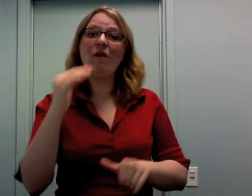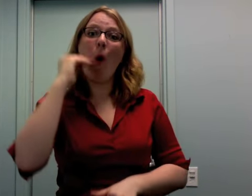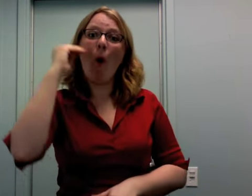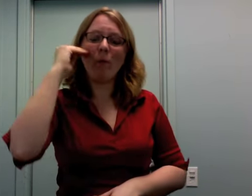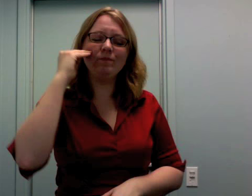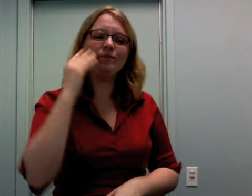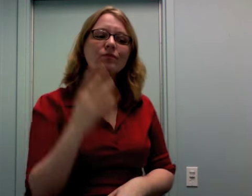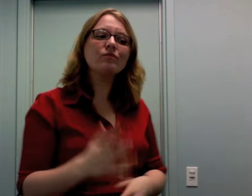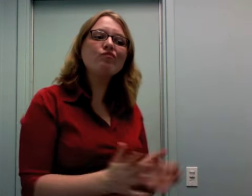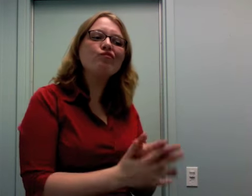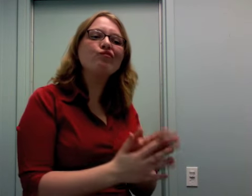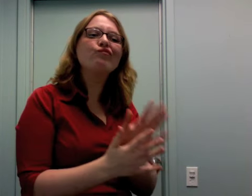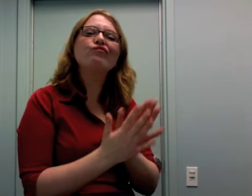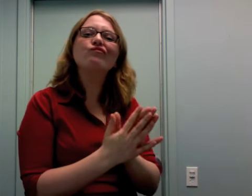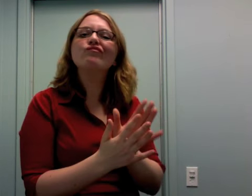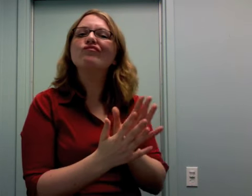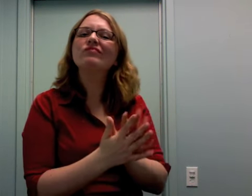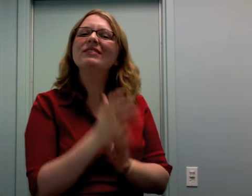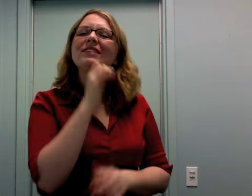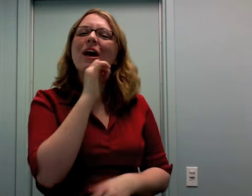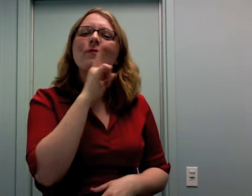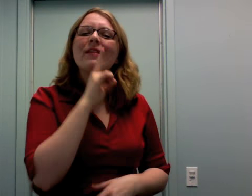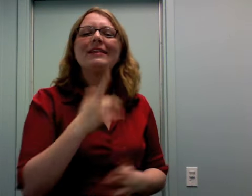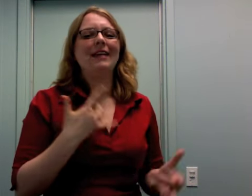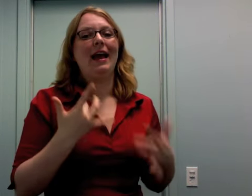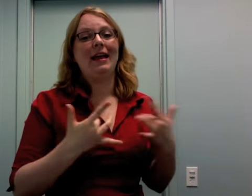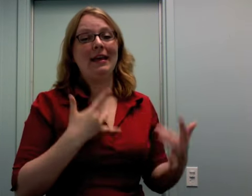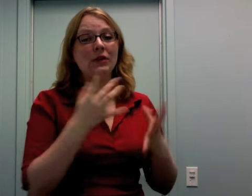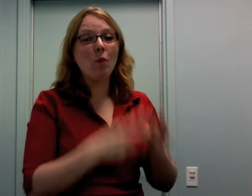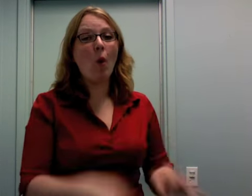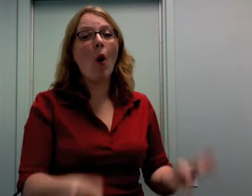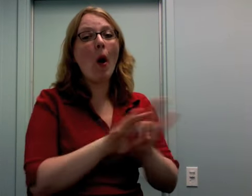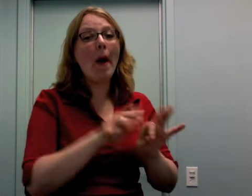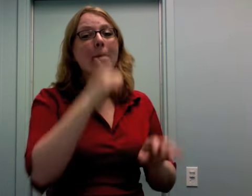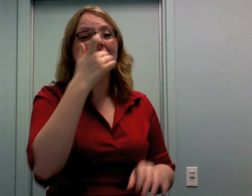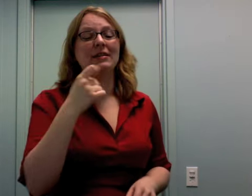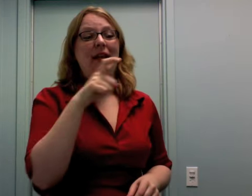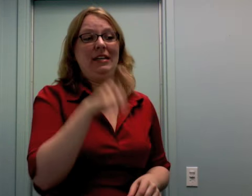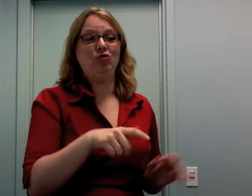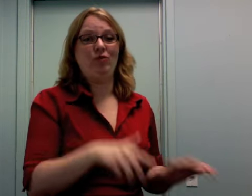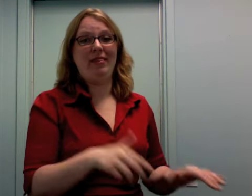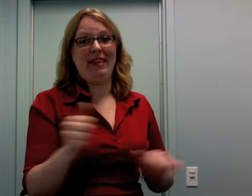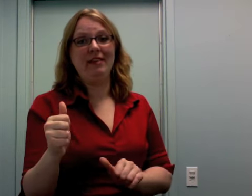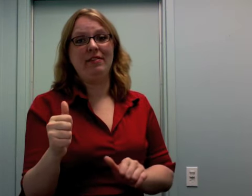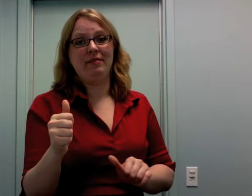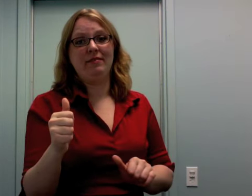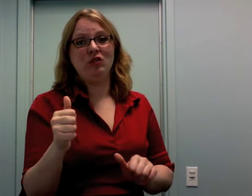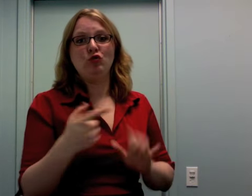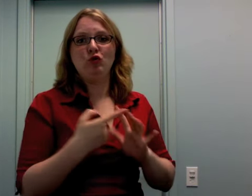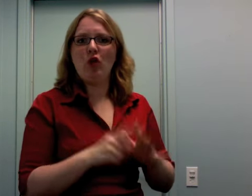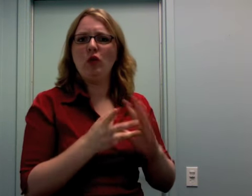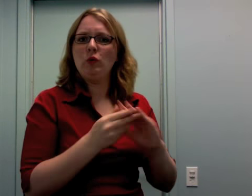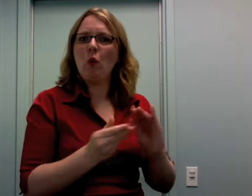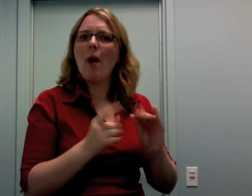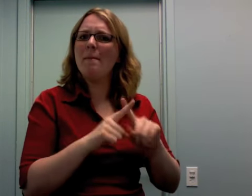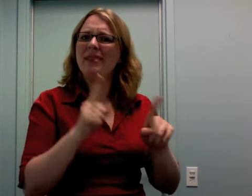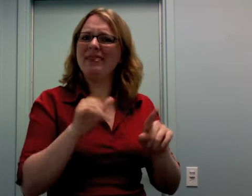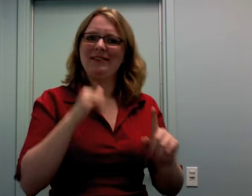That's not real exciting. It's important because they have to leave to start the story, but that's not real important. The